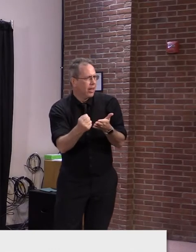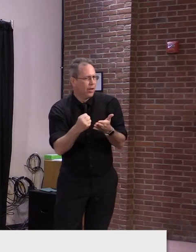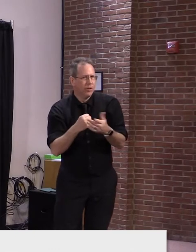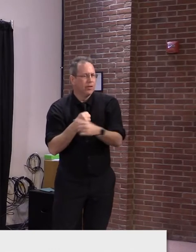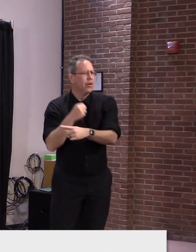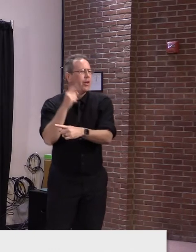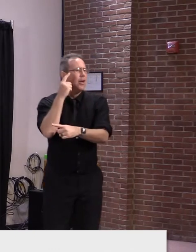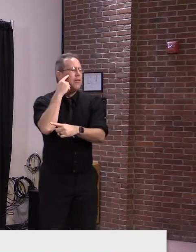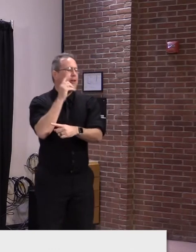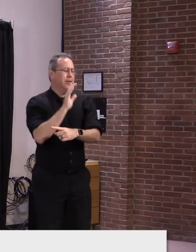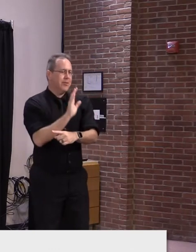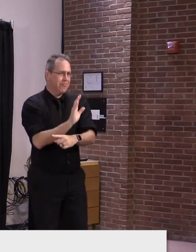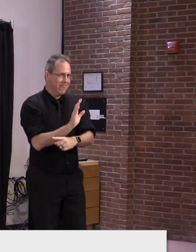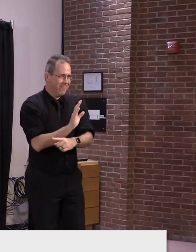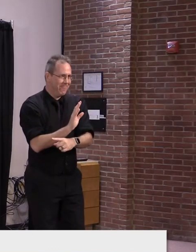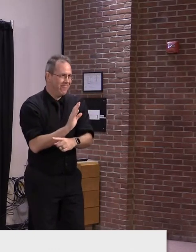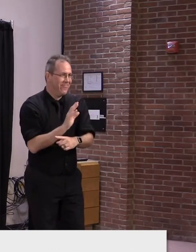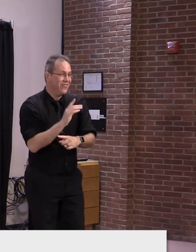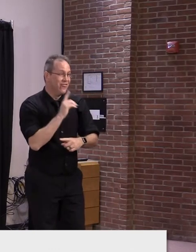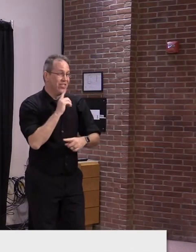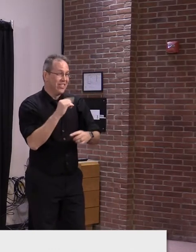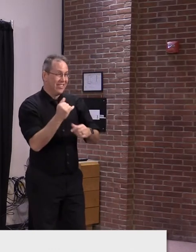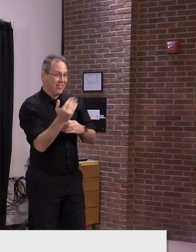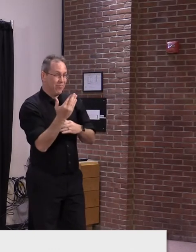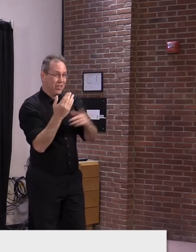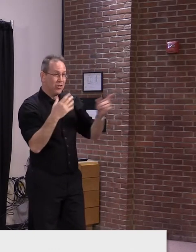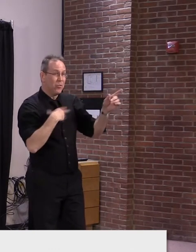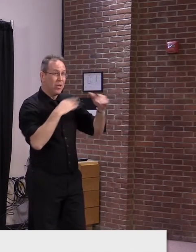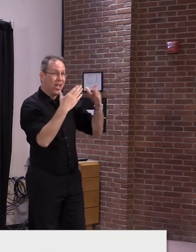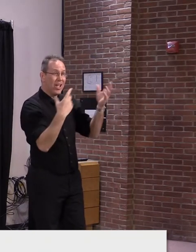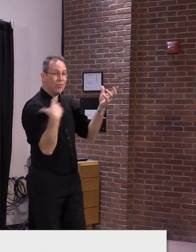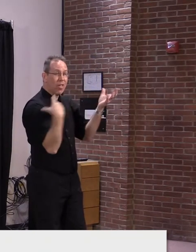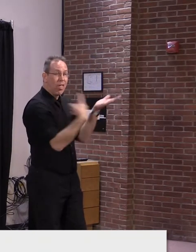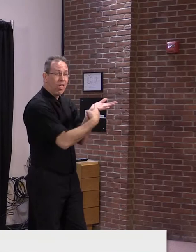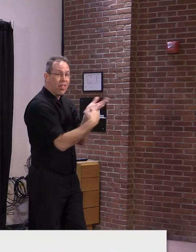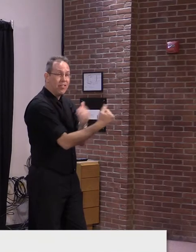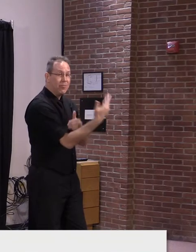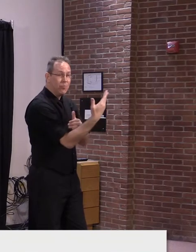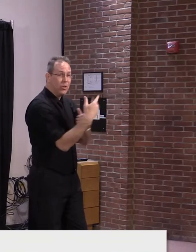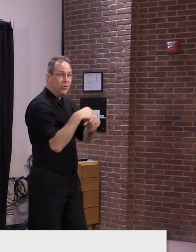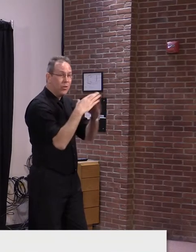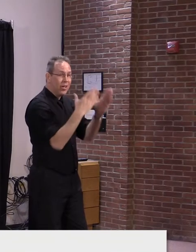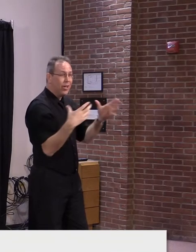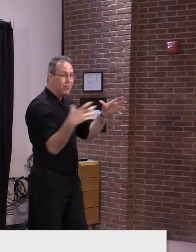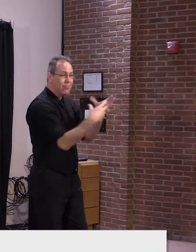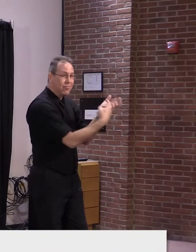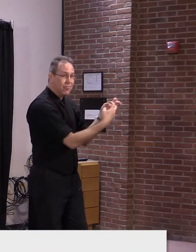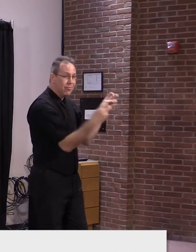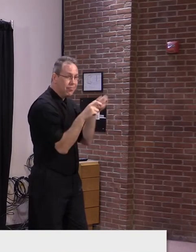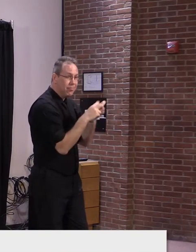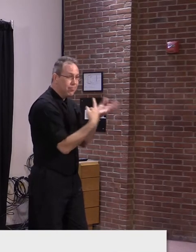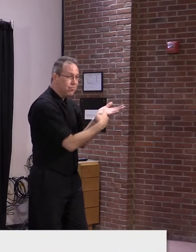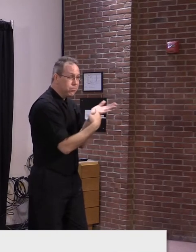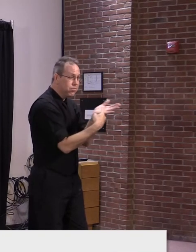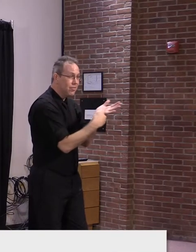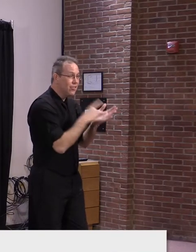I think, Aaron, on the call this morning with the White House, almost every issue that came